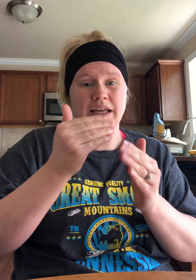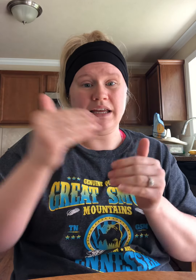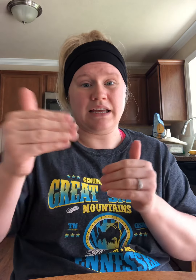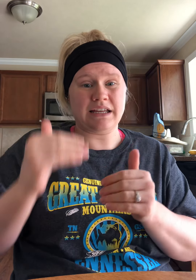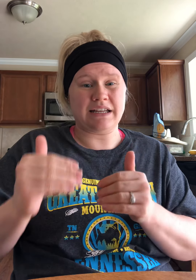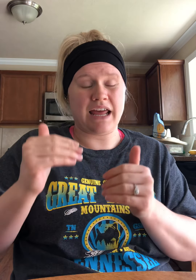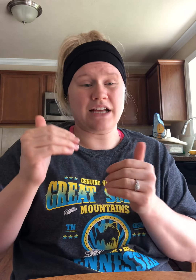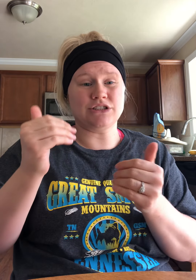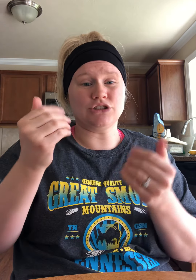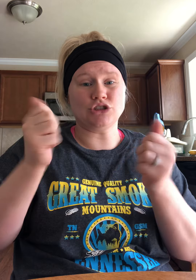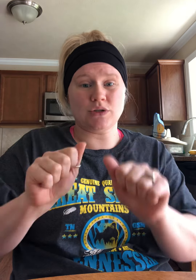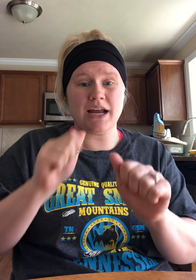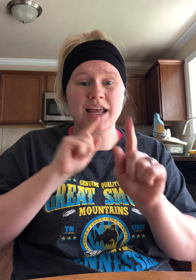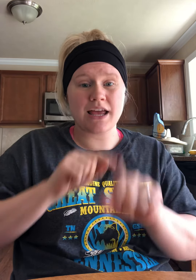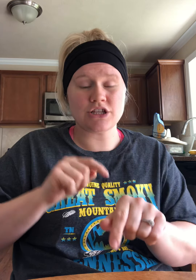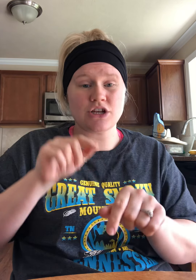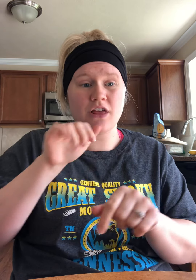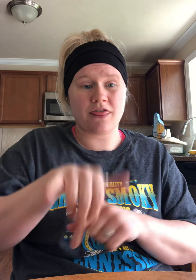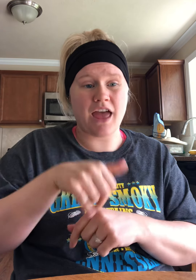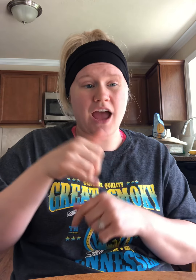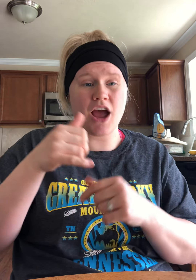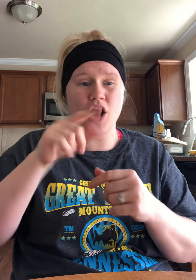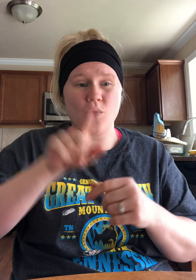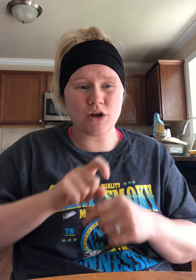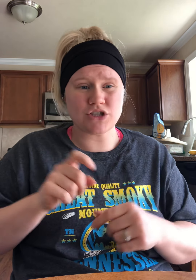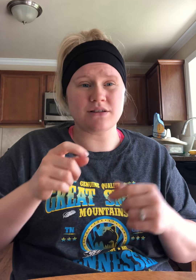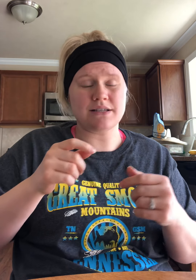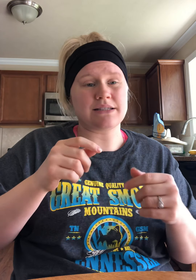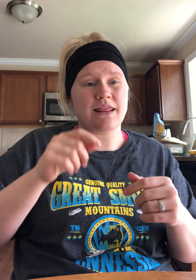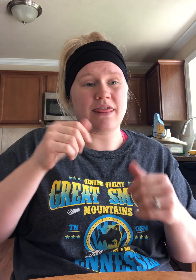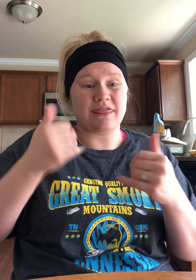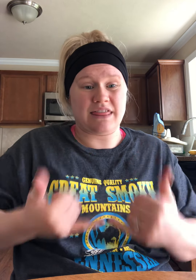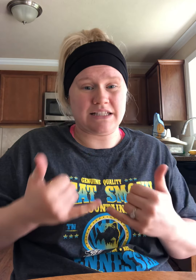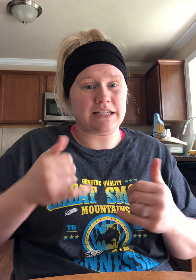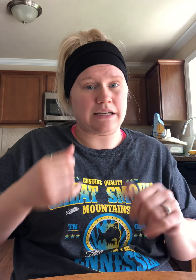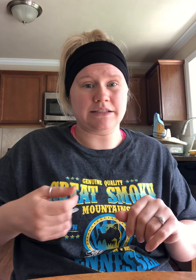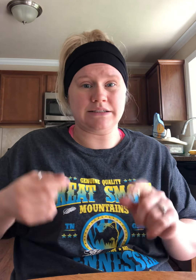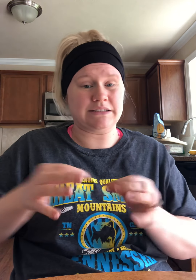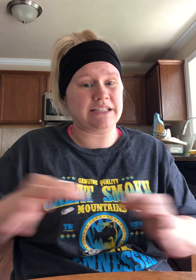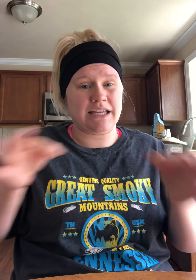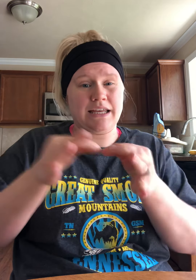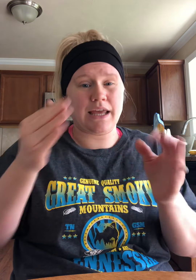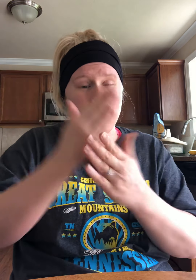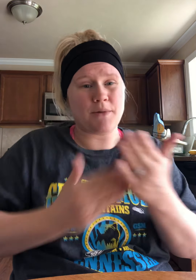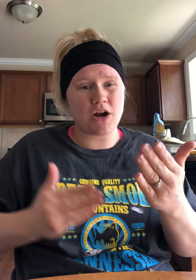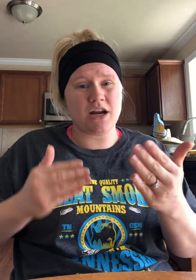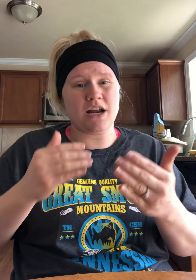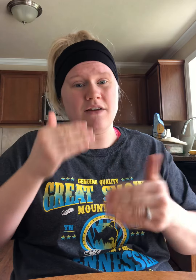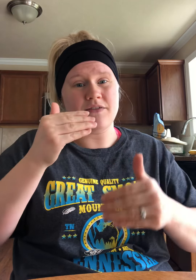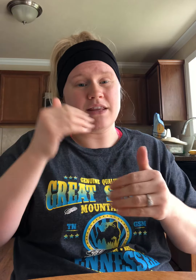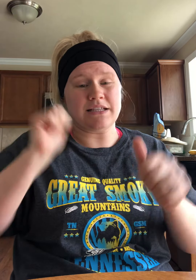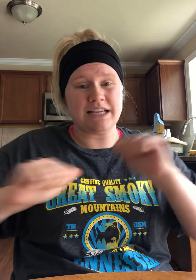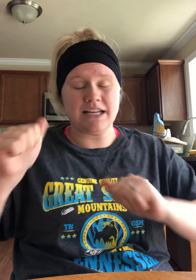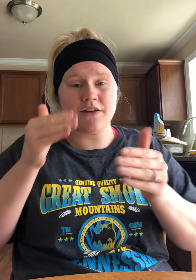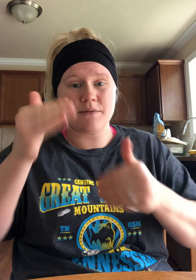part of the scientific method, is what you do in this third step, is that you try to create